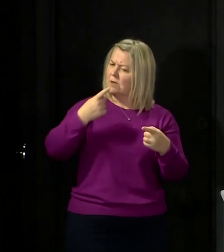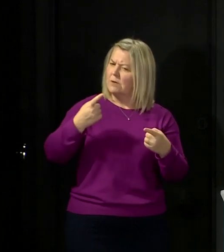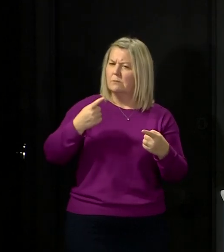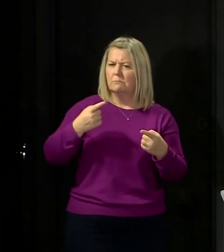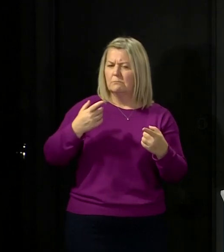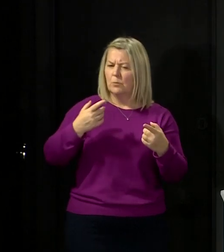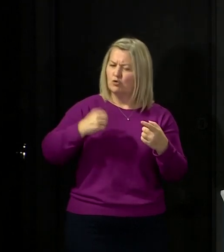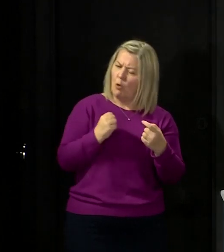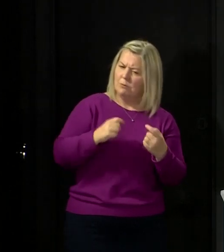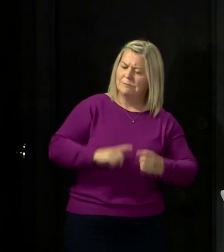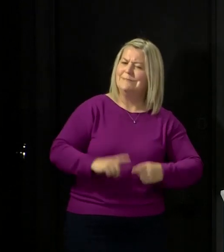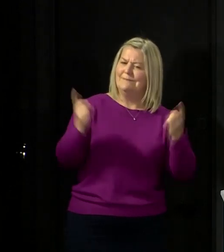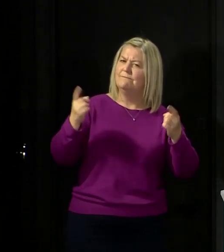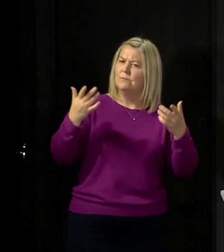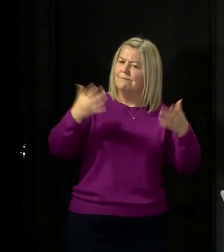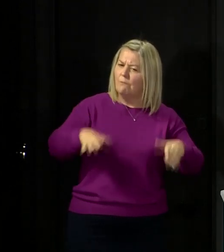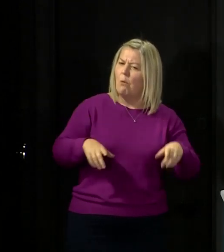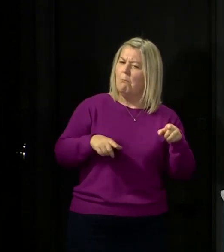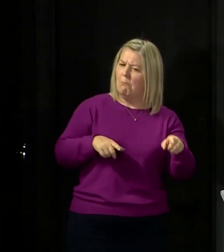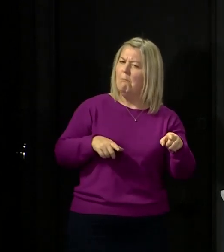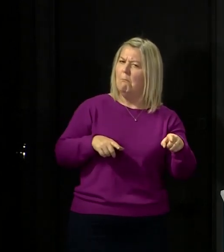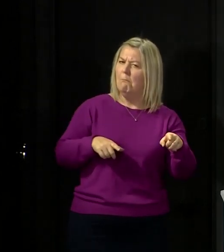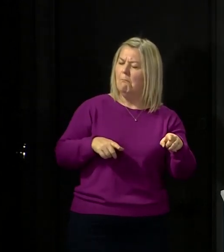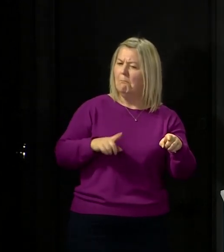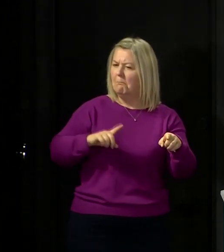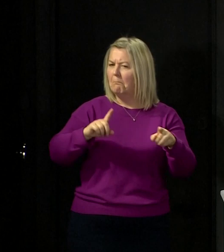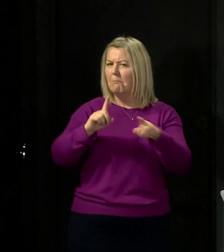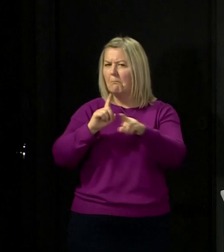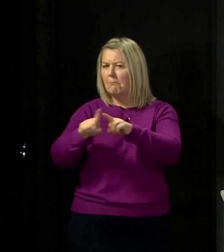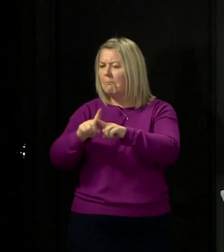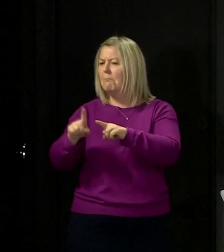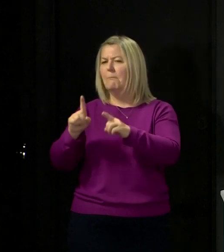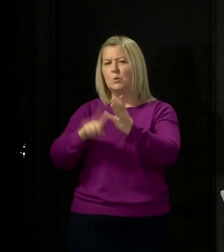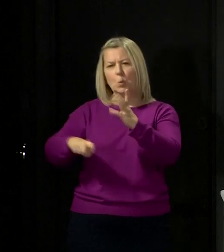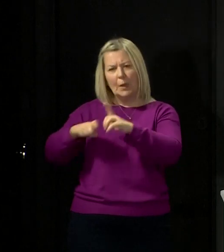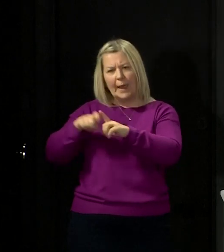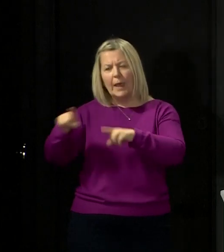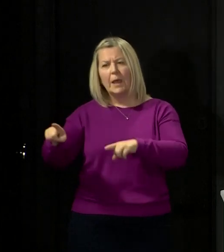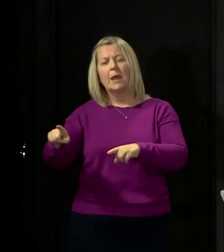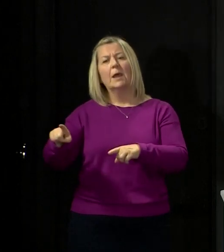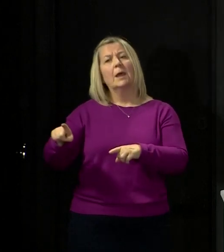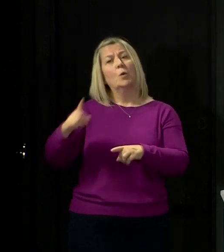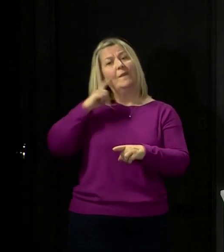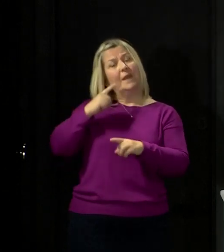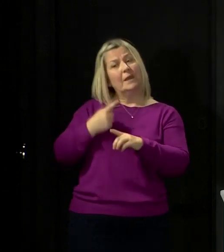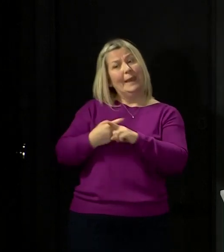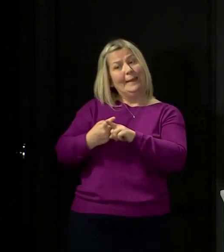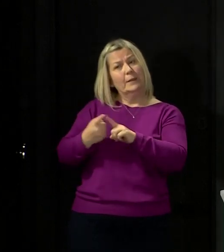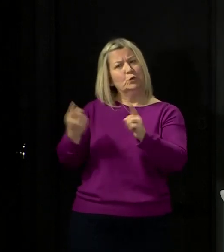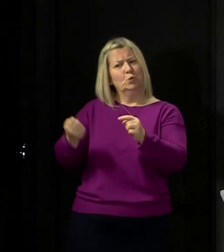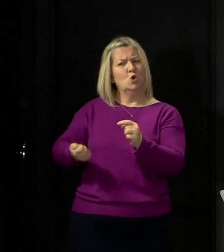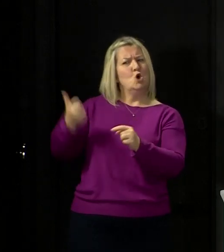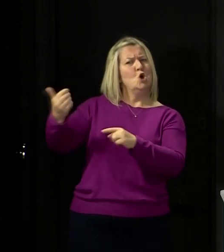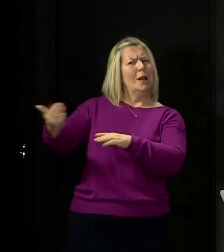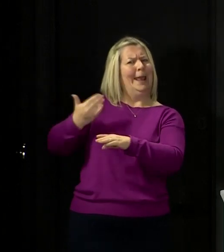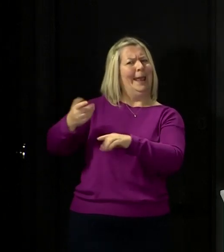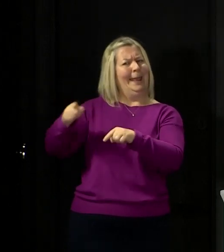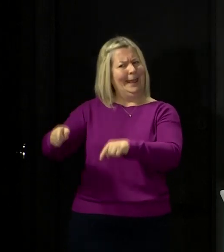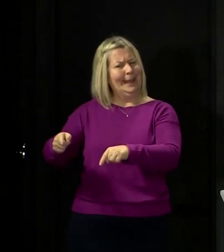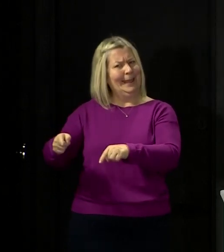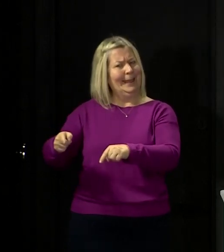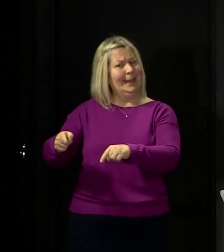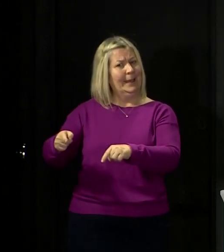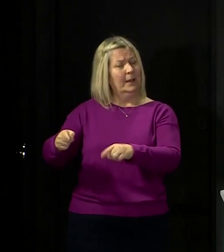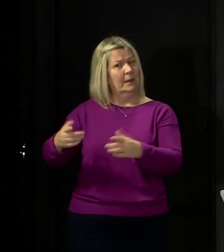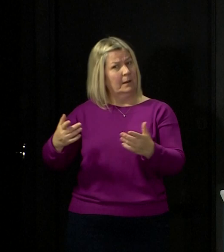if you consider decisions made in England to be premature. Do you consider what's happening at the moment in England as